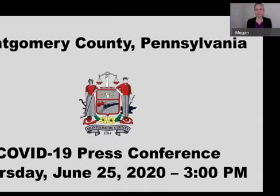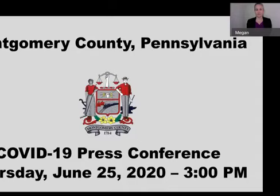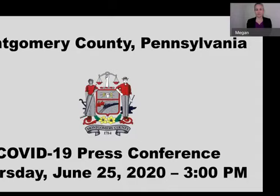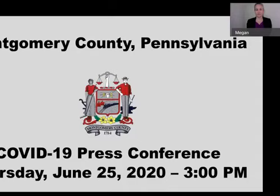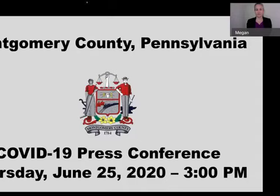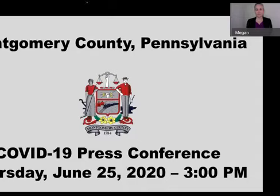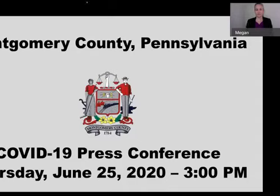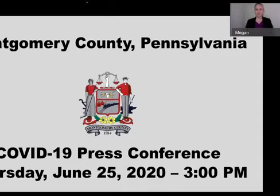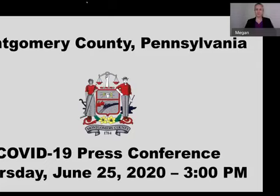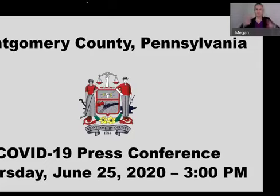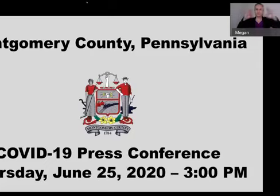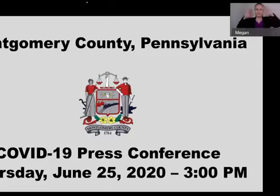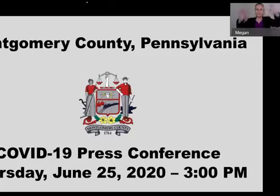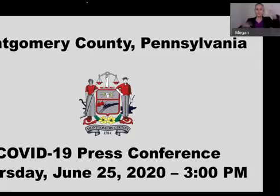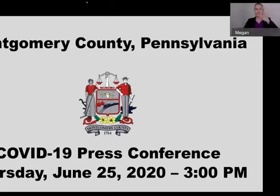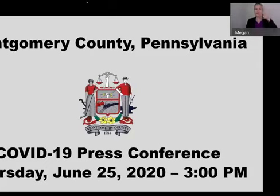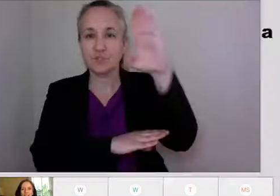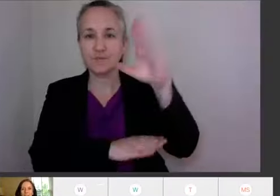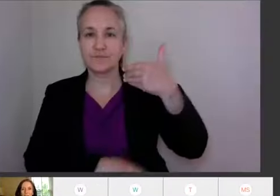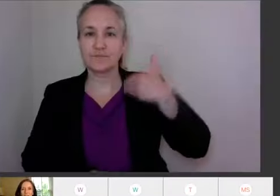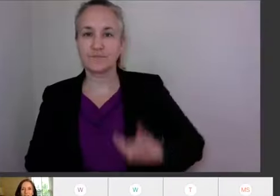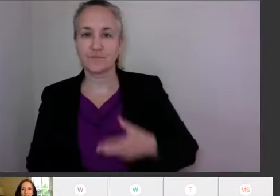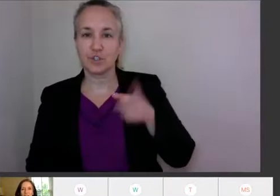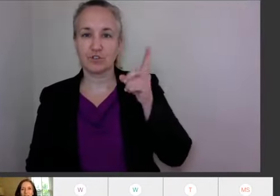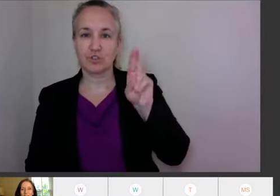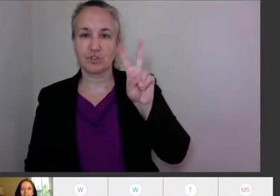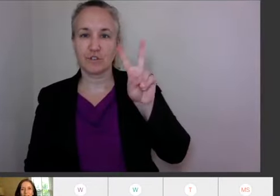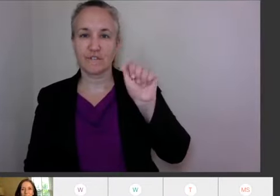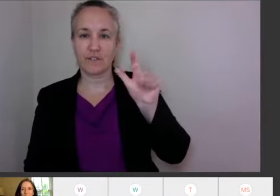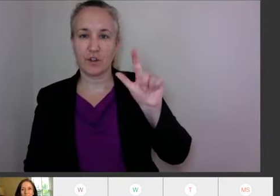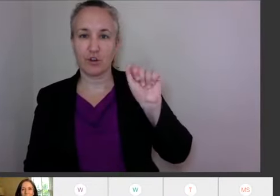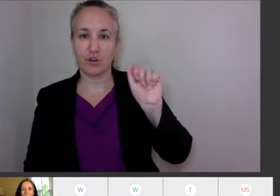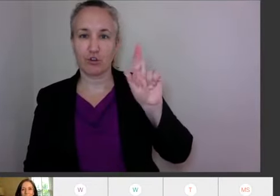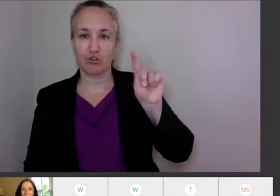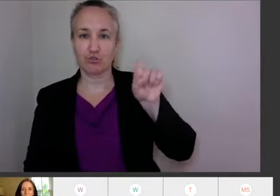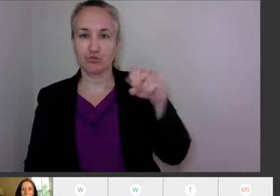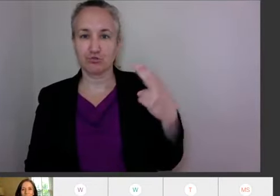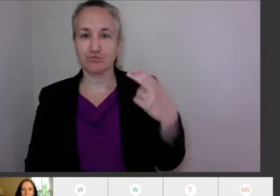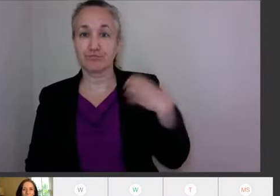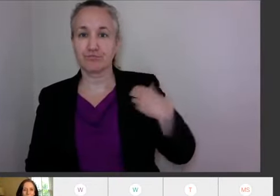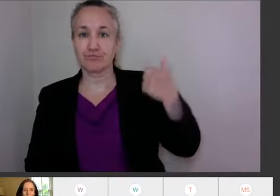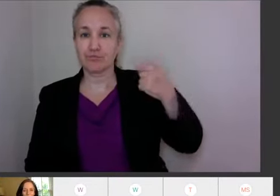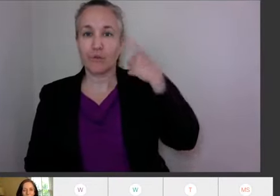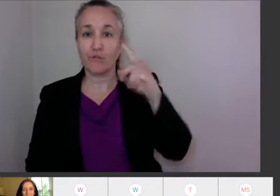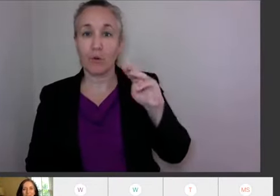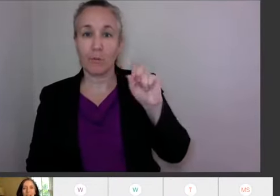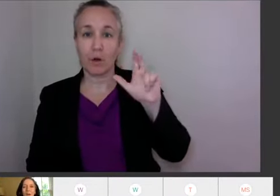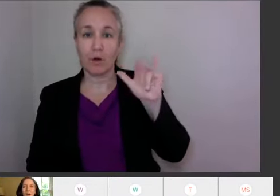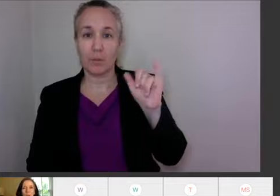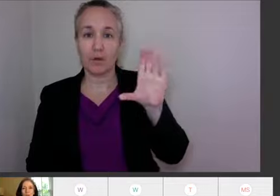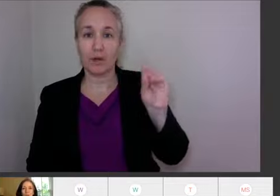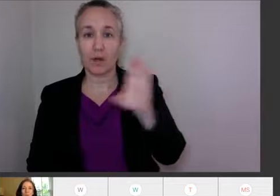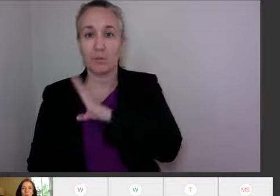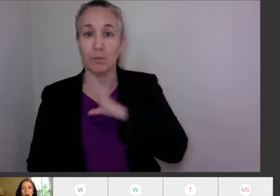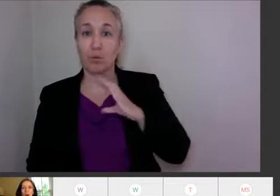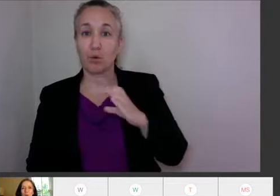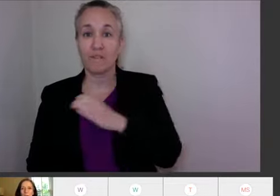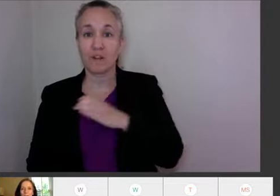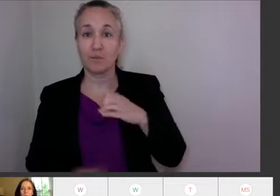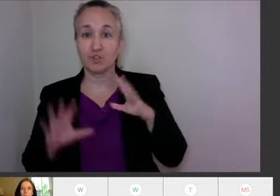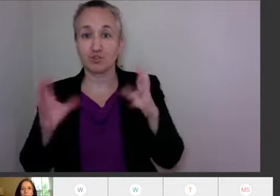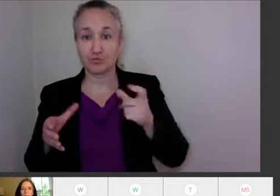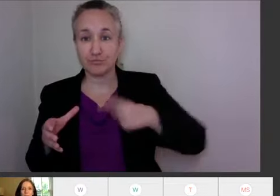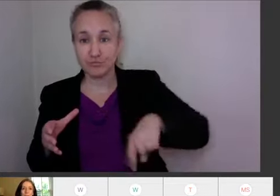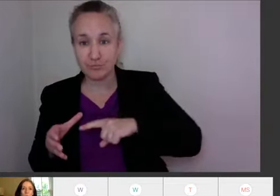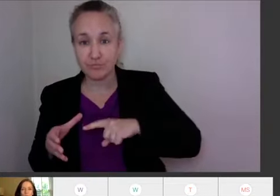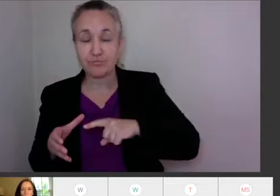Good afternoon, everyone. This is Dr. Val Arkush, Chair of the Montgomery County Board of Commissioners. Welcome to our